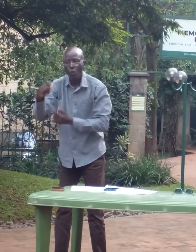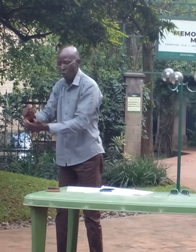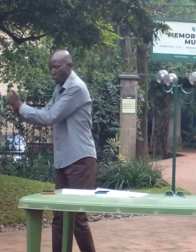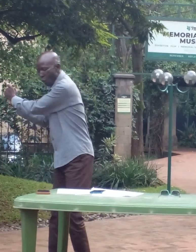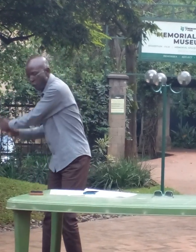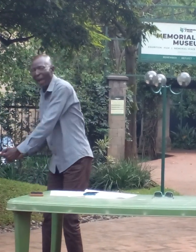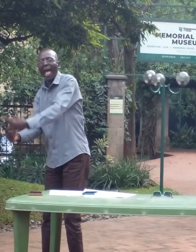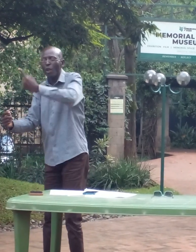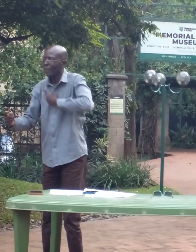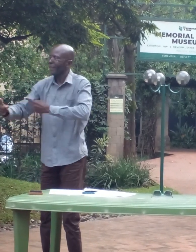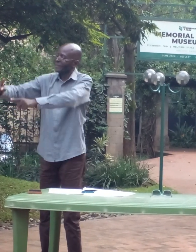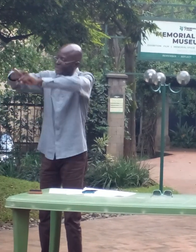individual sports,